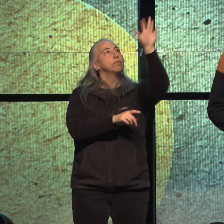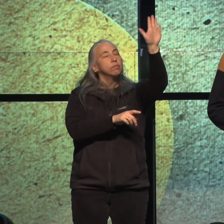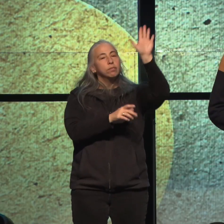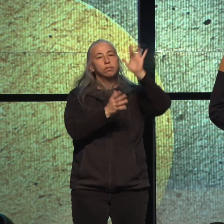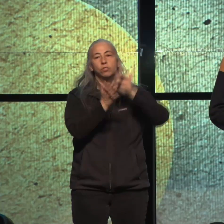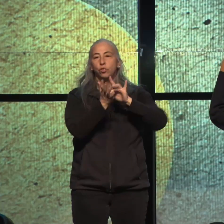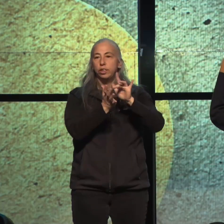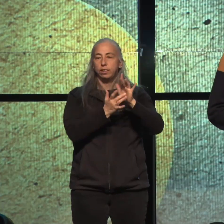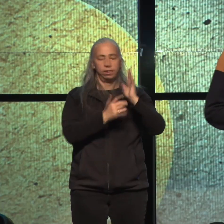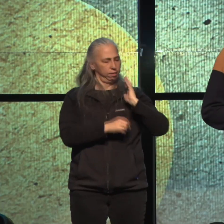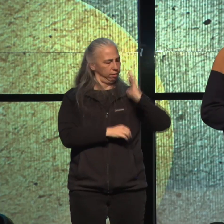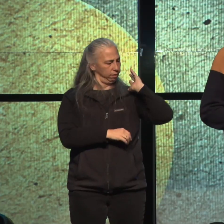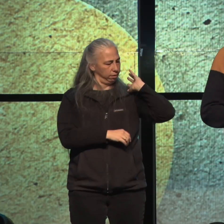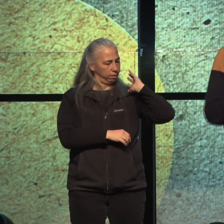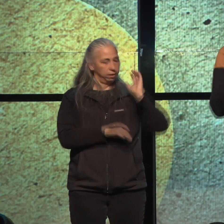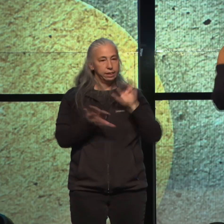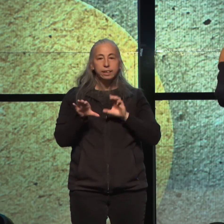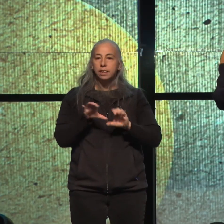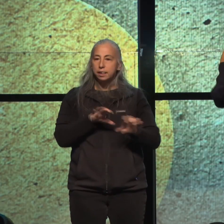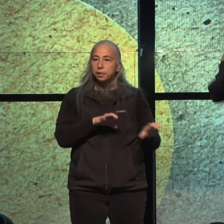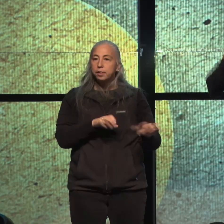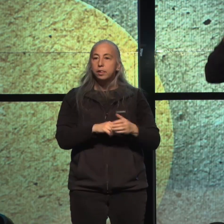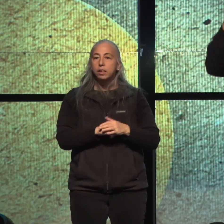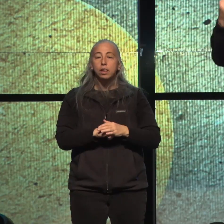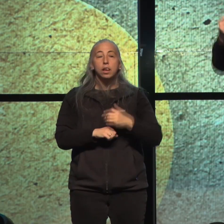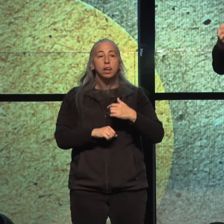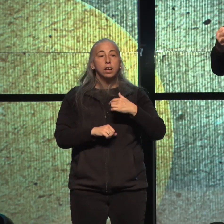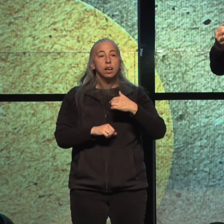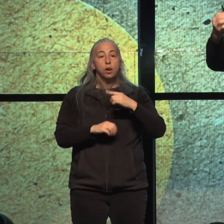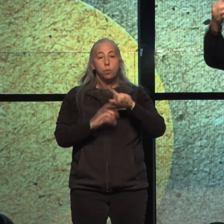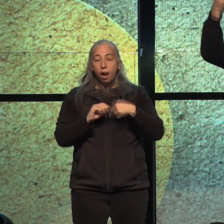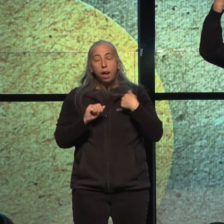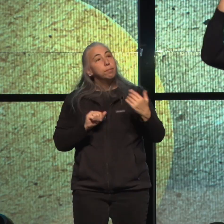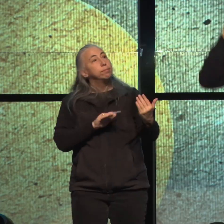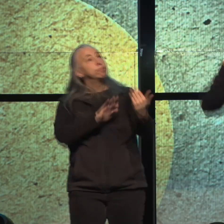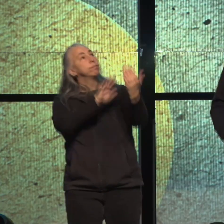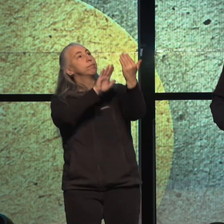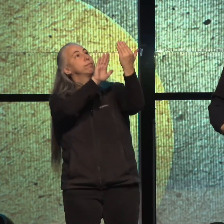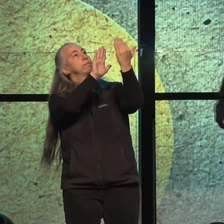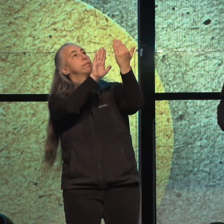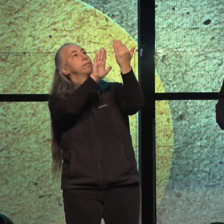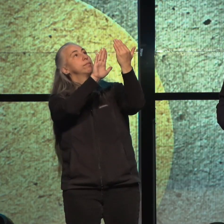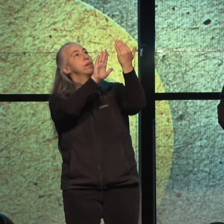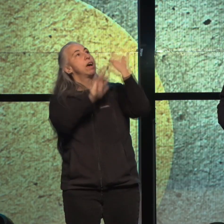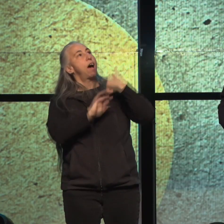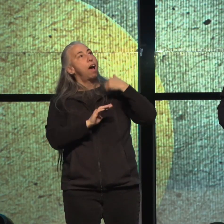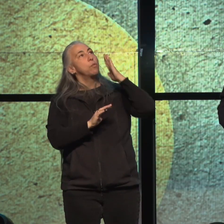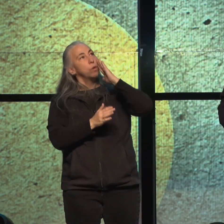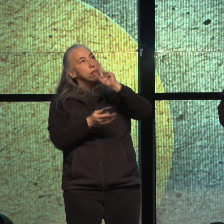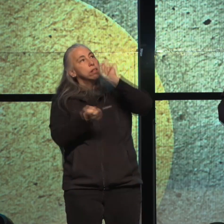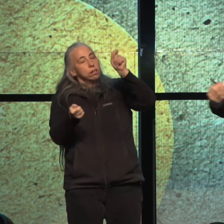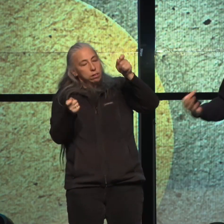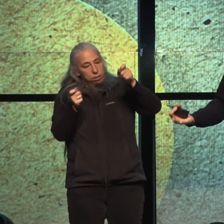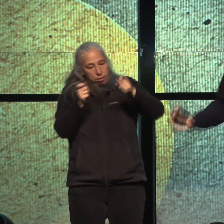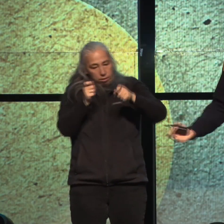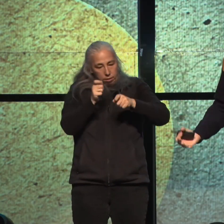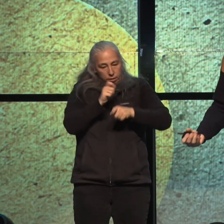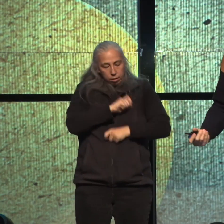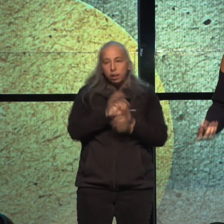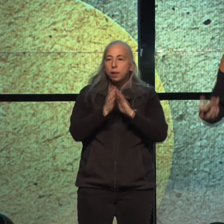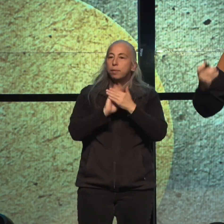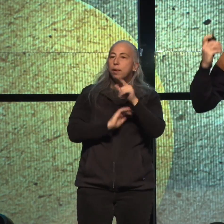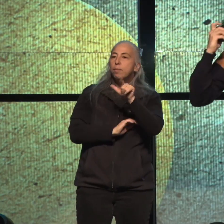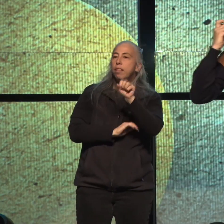resurrection works. When I am in the presence of the crucified one, I am transformed. That's the beauty of